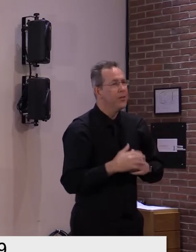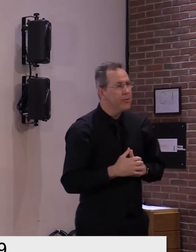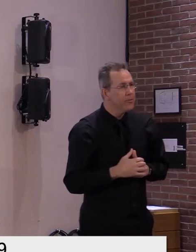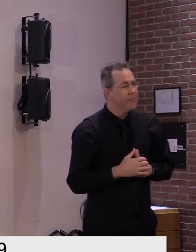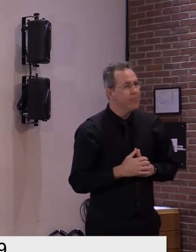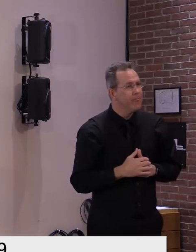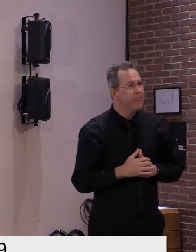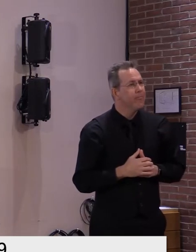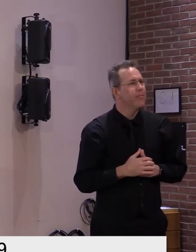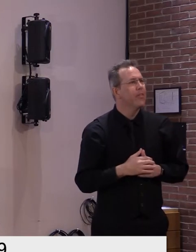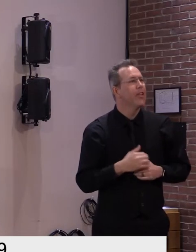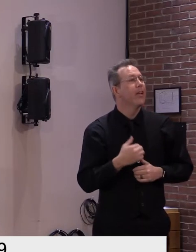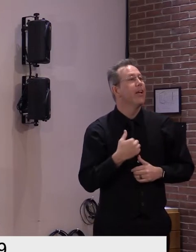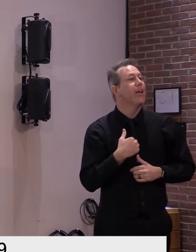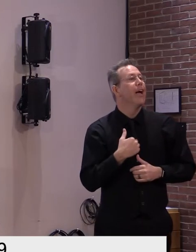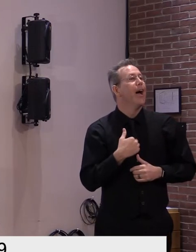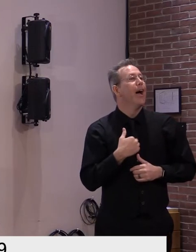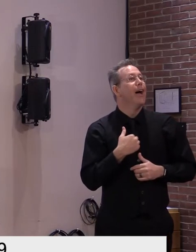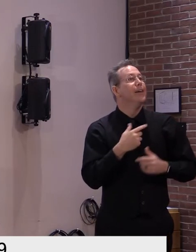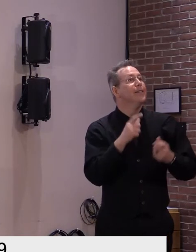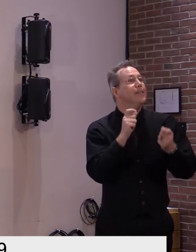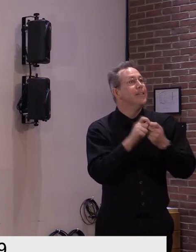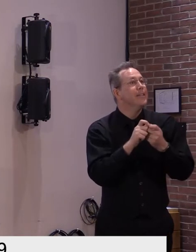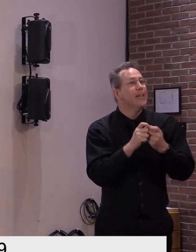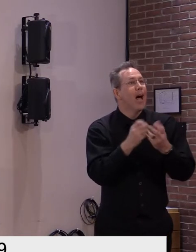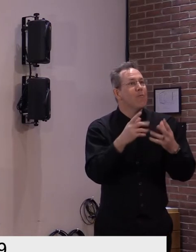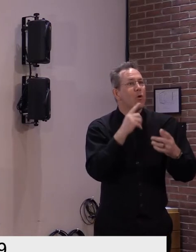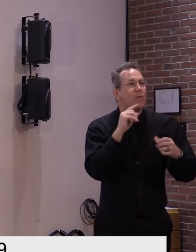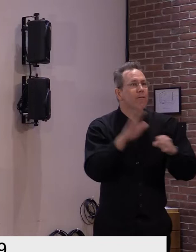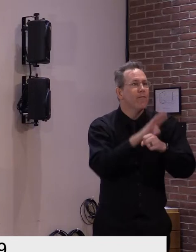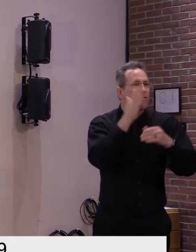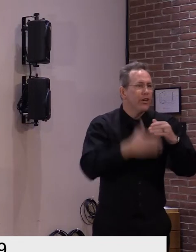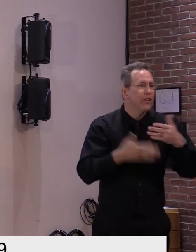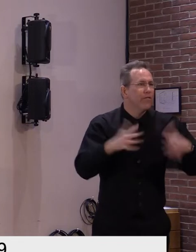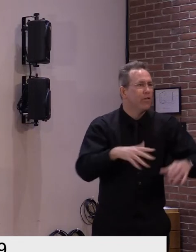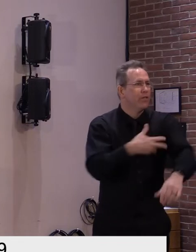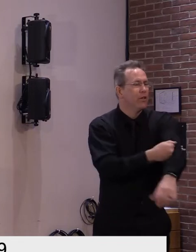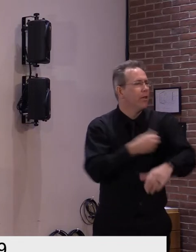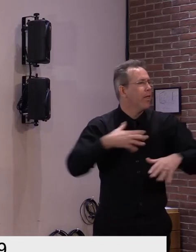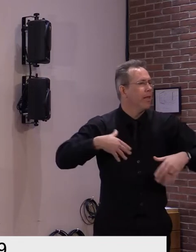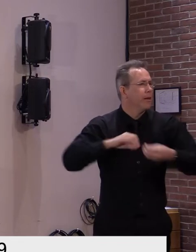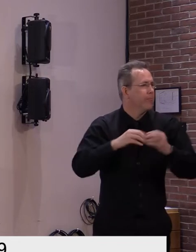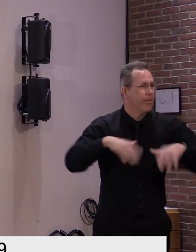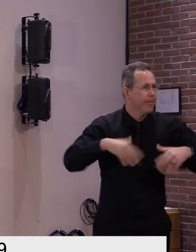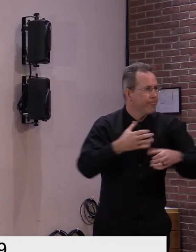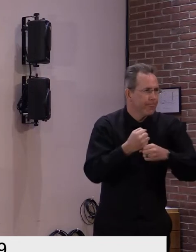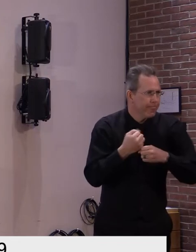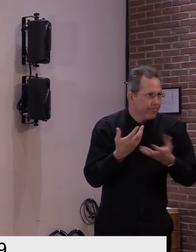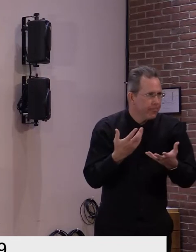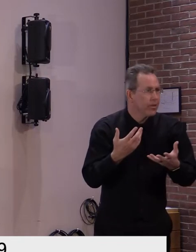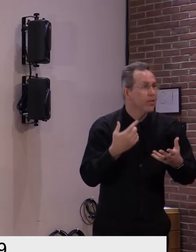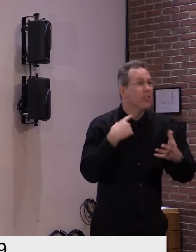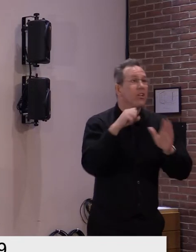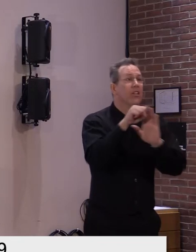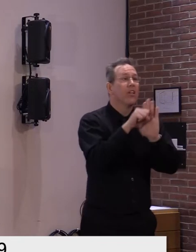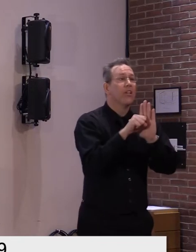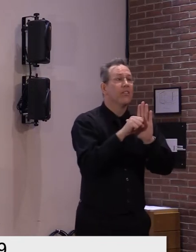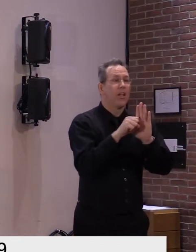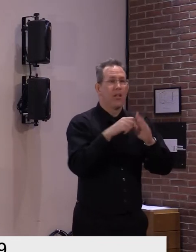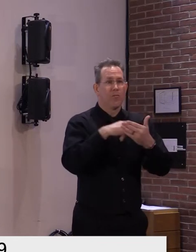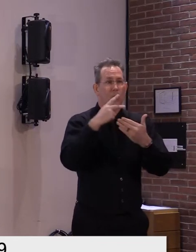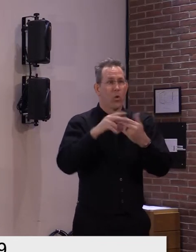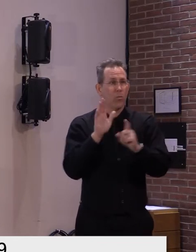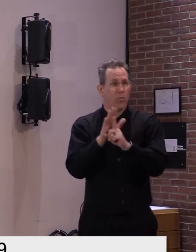state program. I also know that the federal program, as I said, we're waiting on data from the federal program, but we know that they had